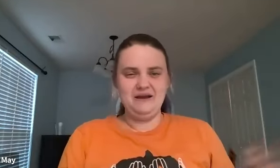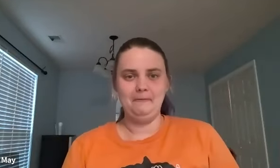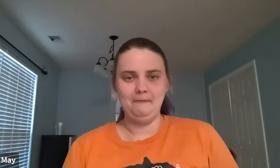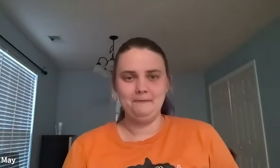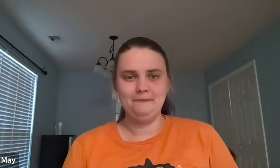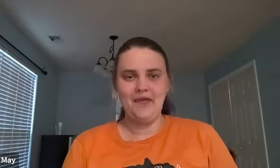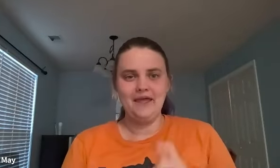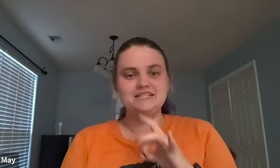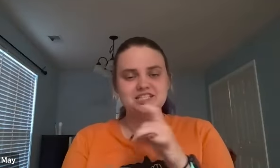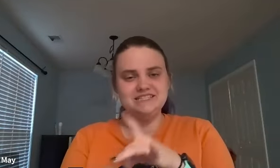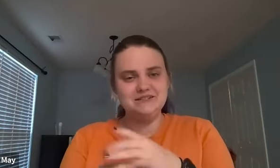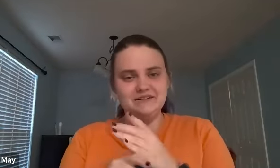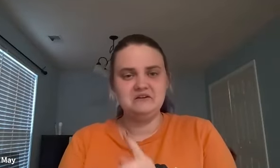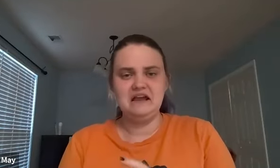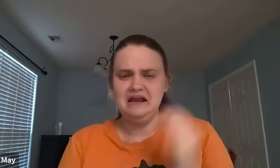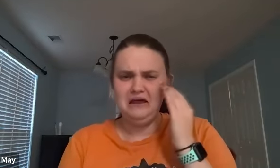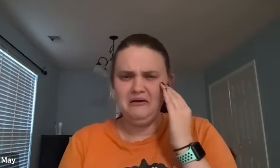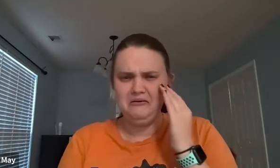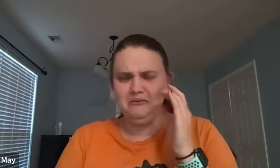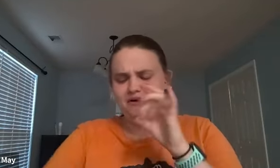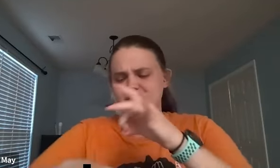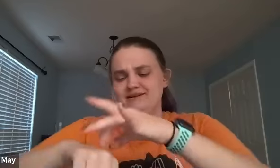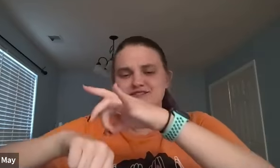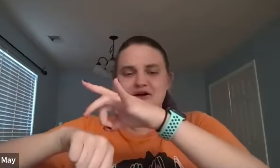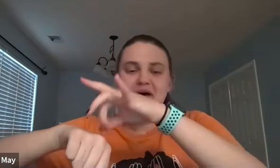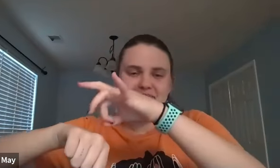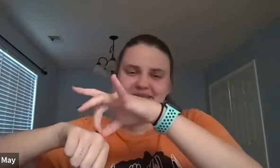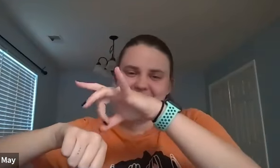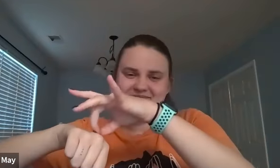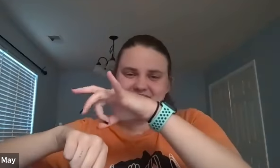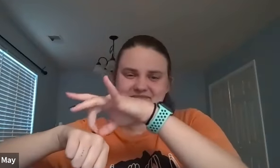like, gentle. And they're like, I know. So pumpkin.